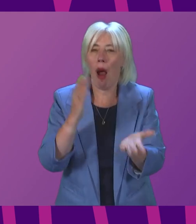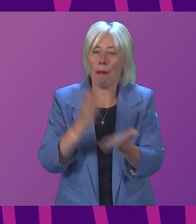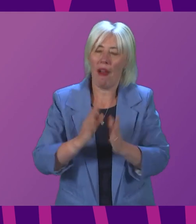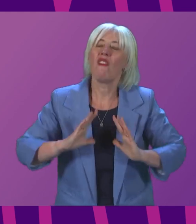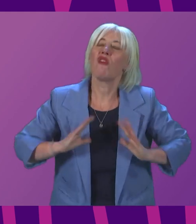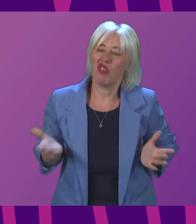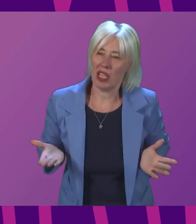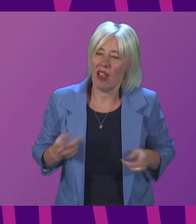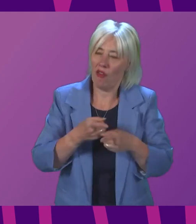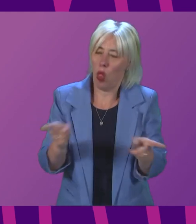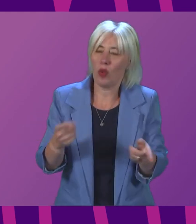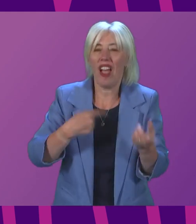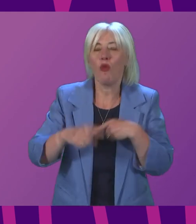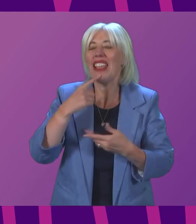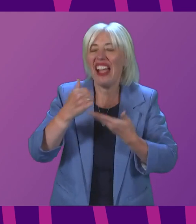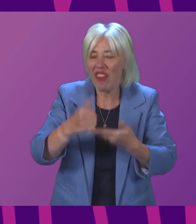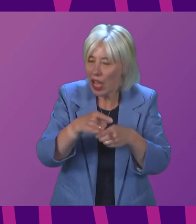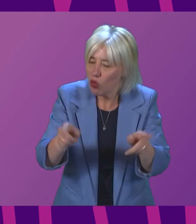of charge for those who are advised to use them.